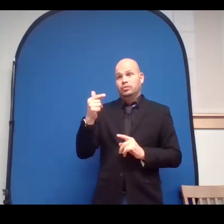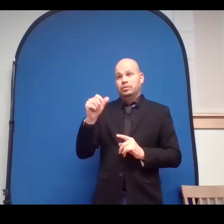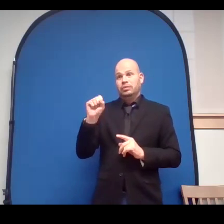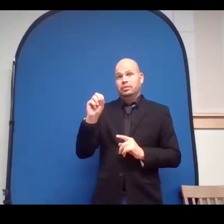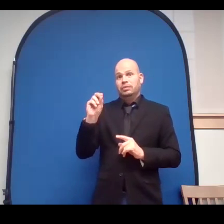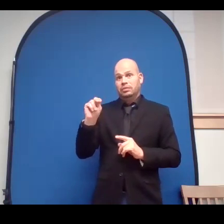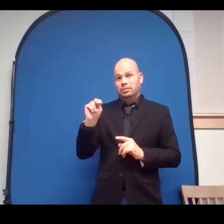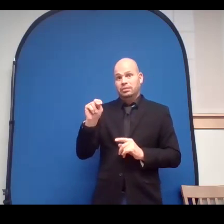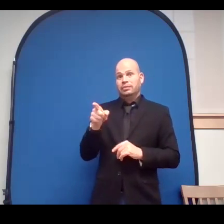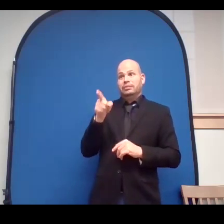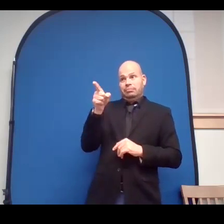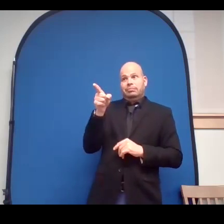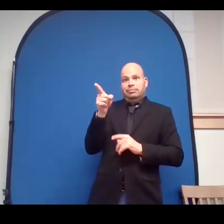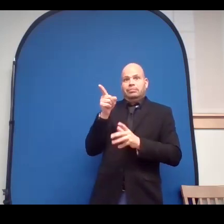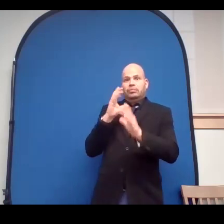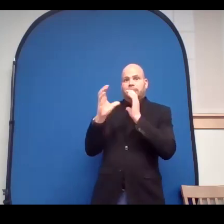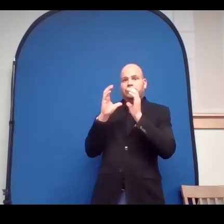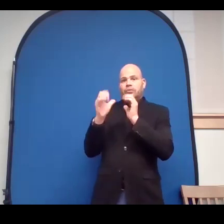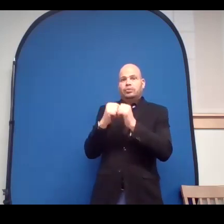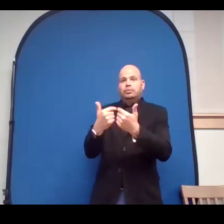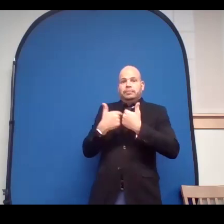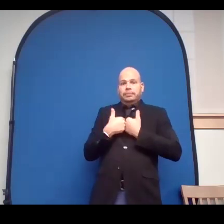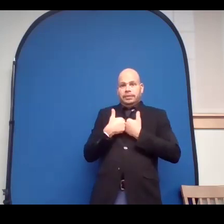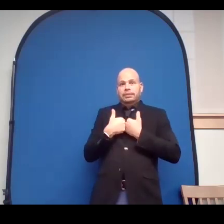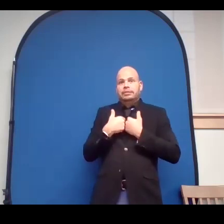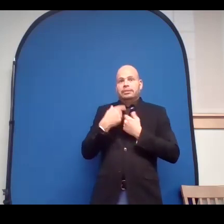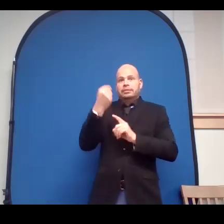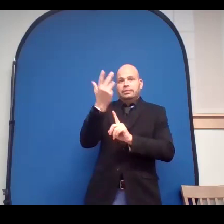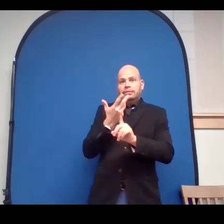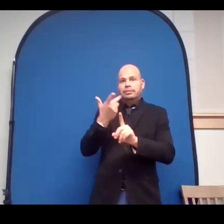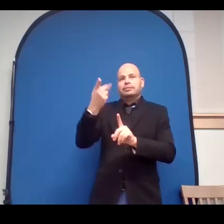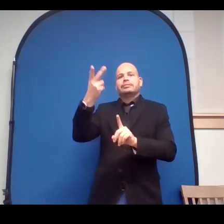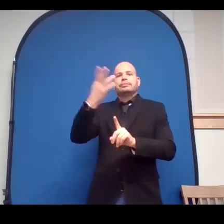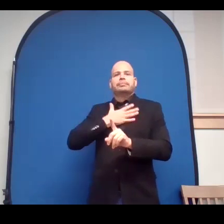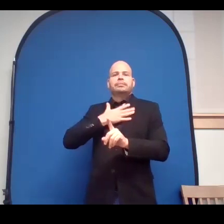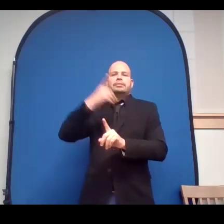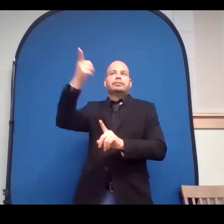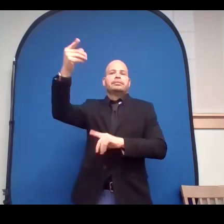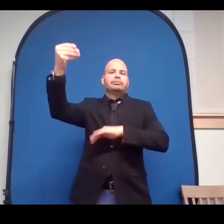He was essentially my into what was going on into at the hospital. And then the discussion